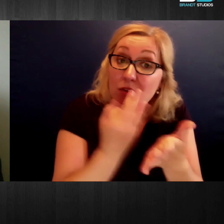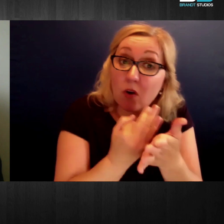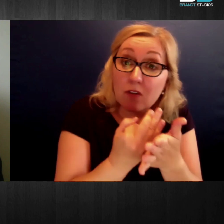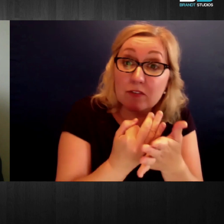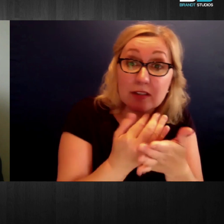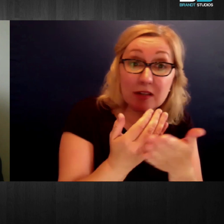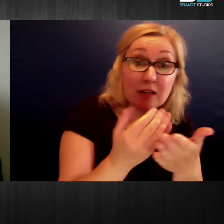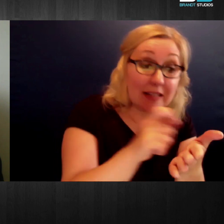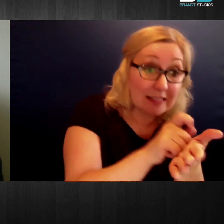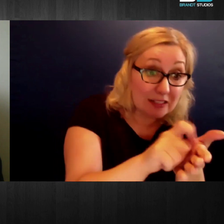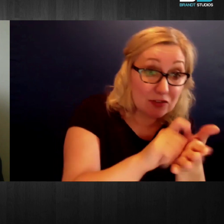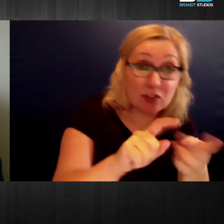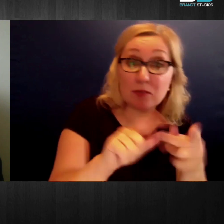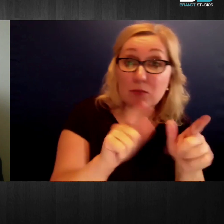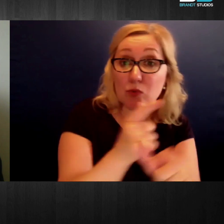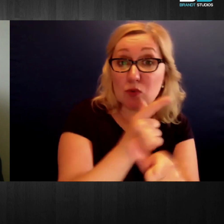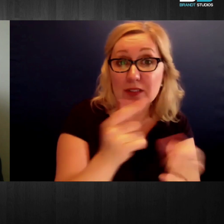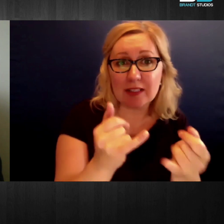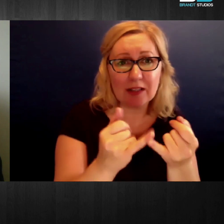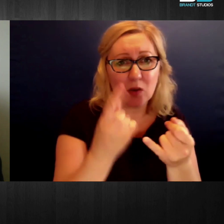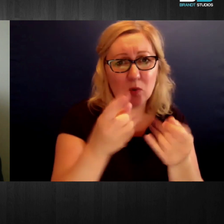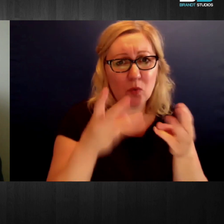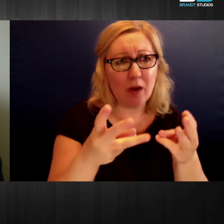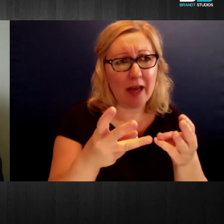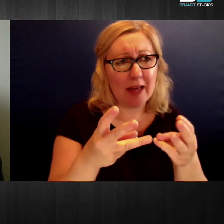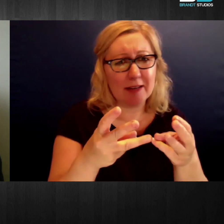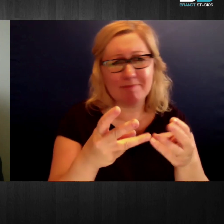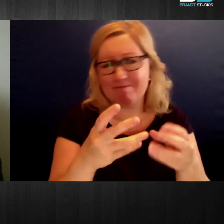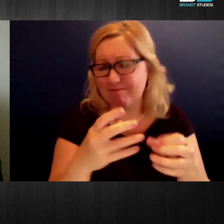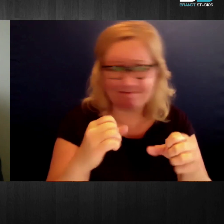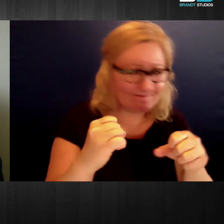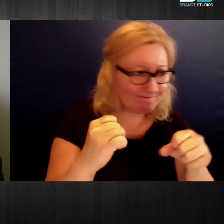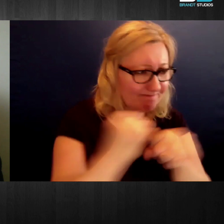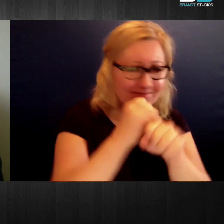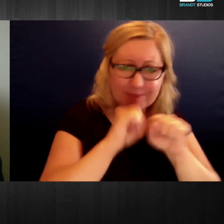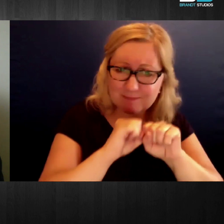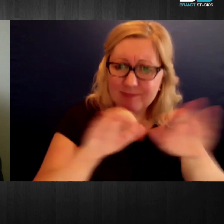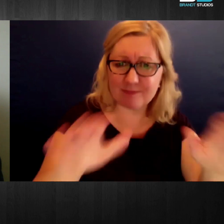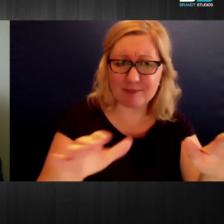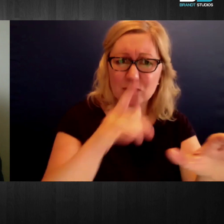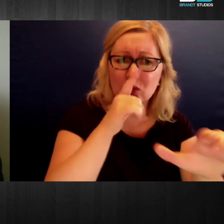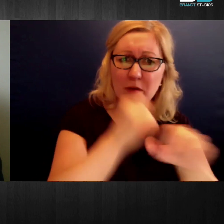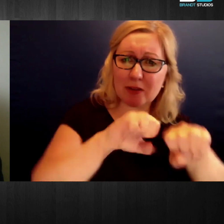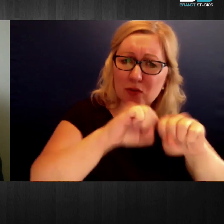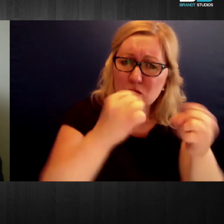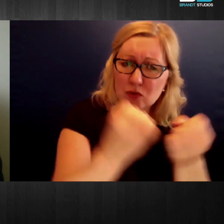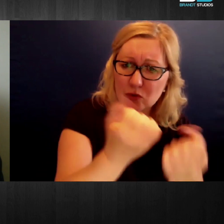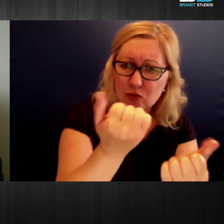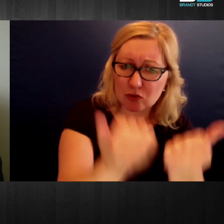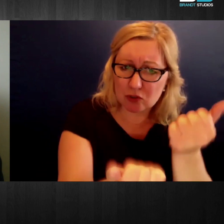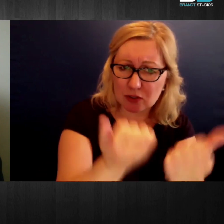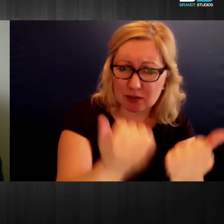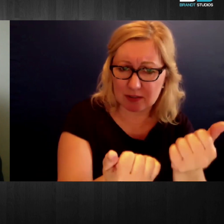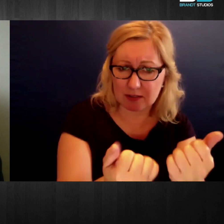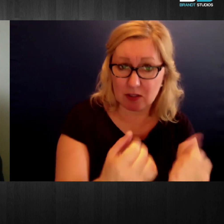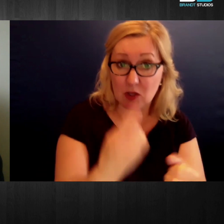justice. Whether it be in the words of one of my favorite authors, is Jack Kerouac, and his book On the